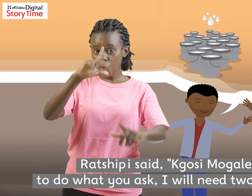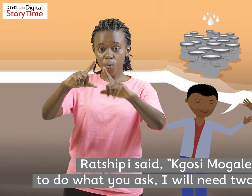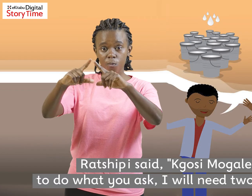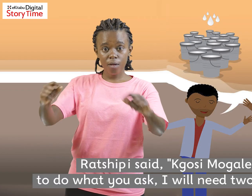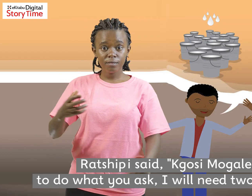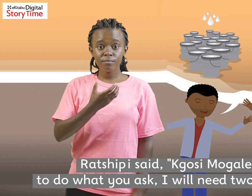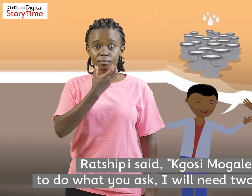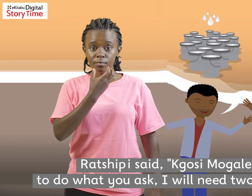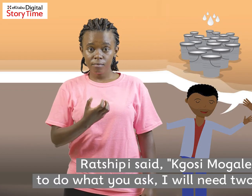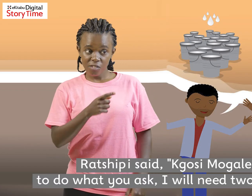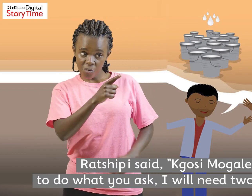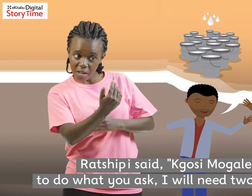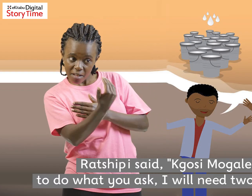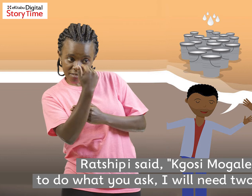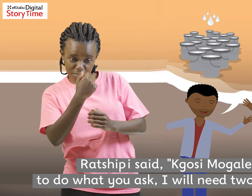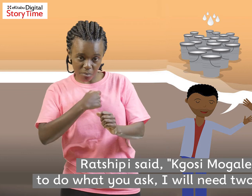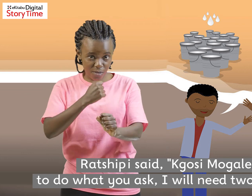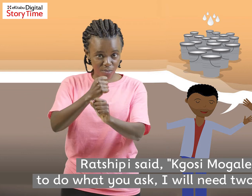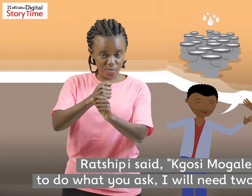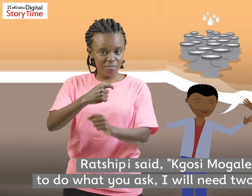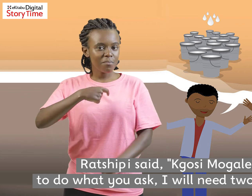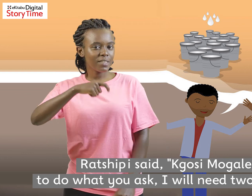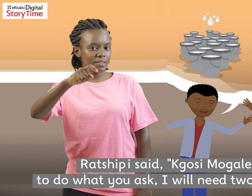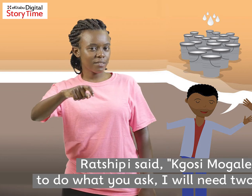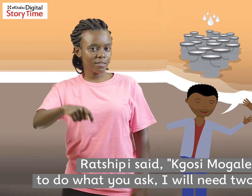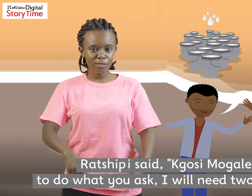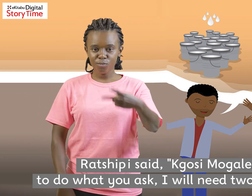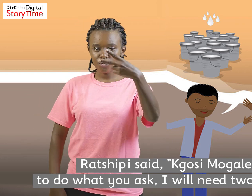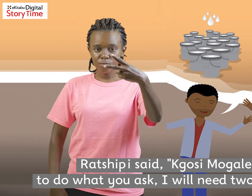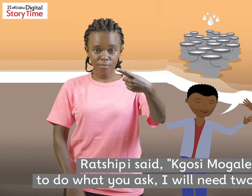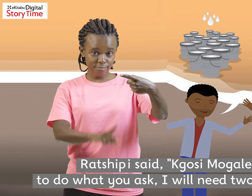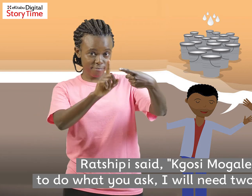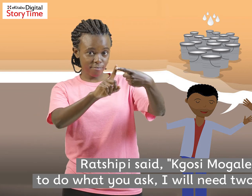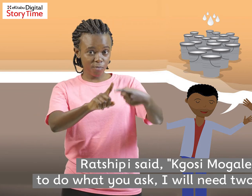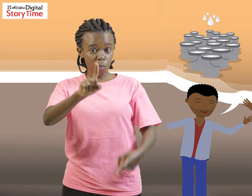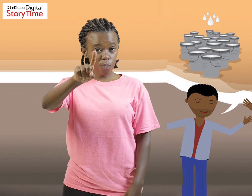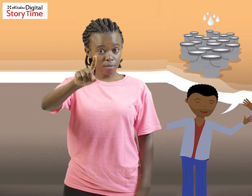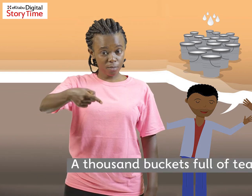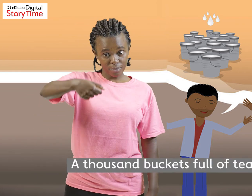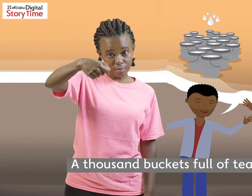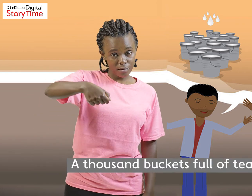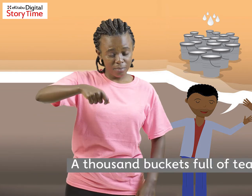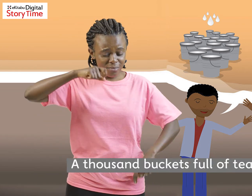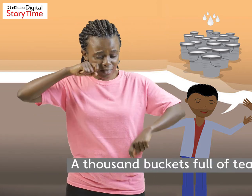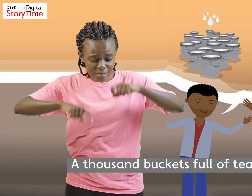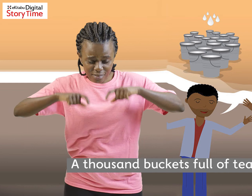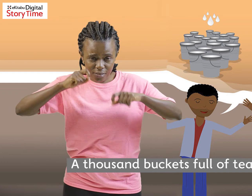Rachipi said, "Gosi Mongale, to do what you ask, I will need 2 things: 1,000 buckets full